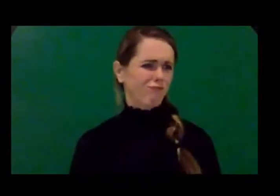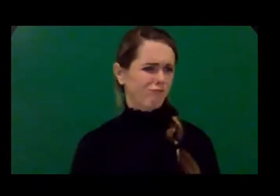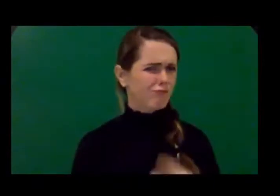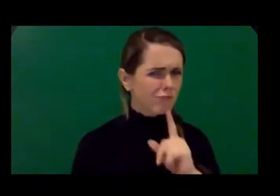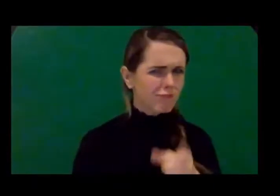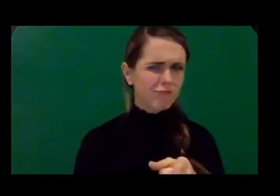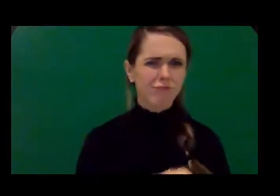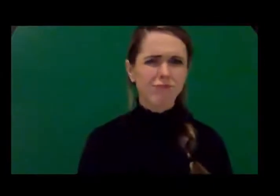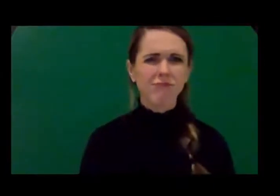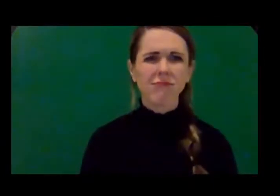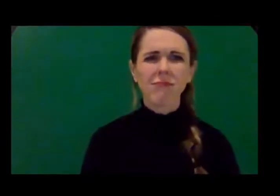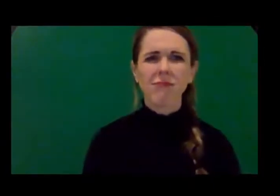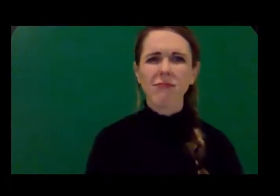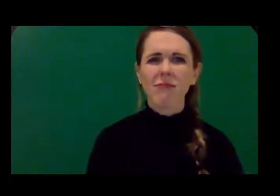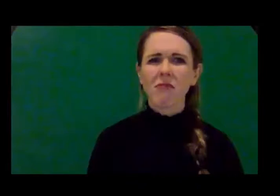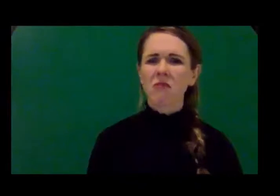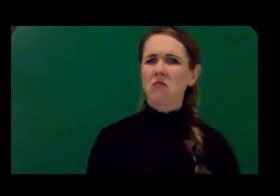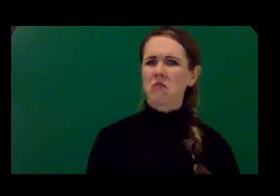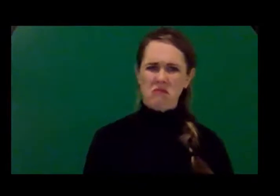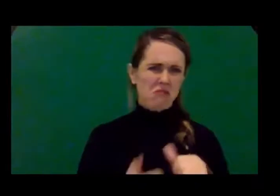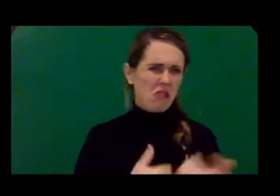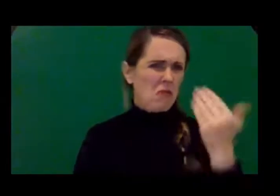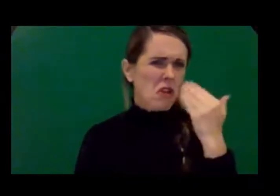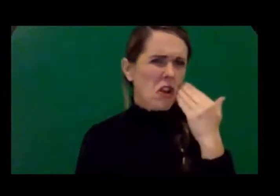How do you know?